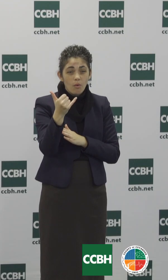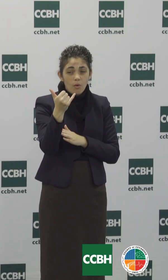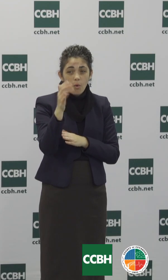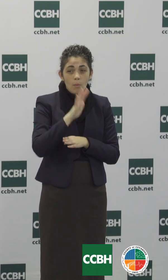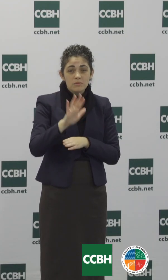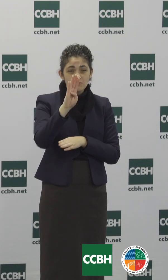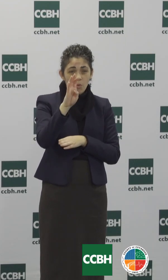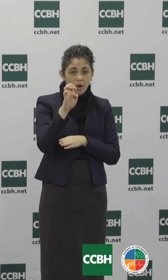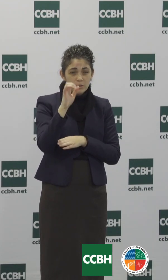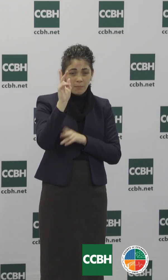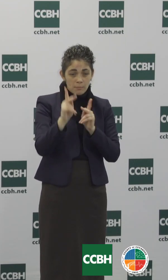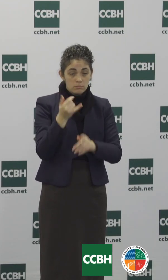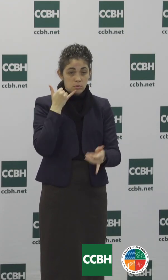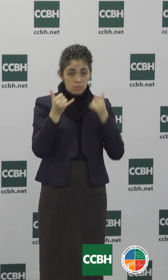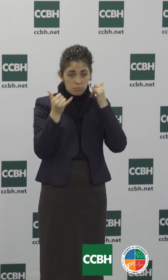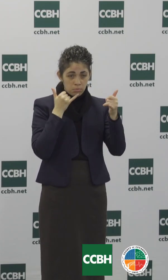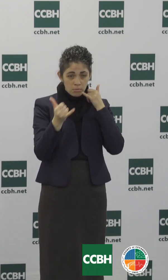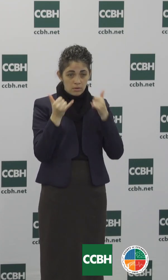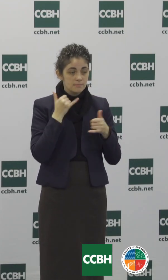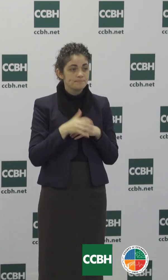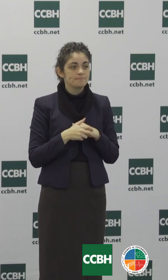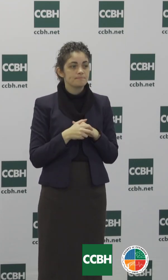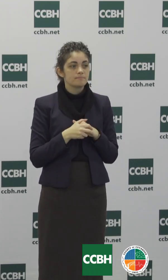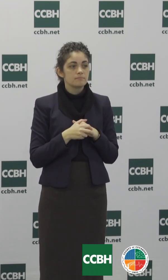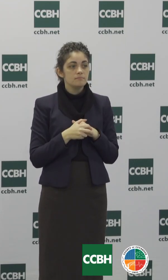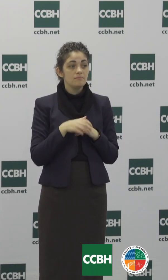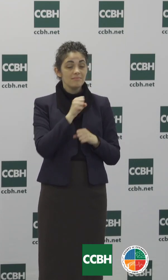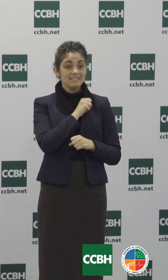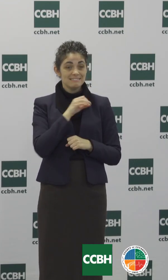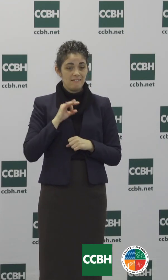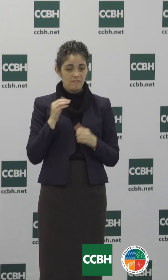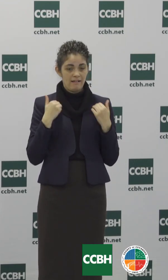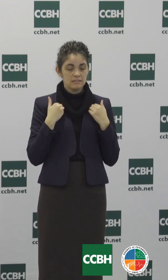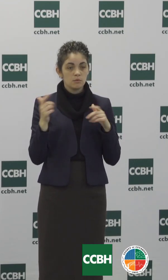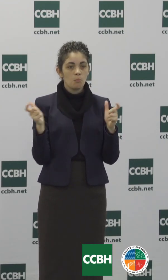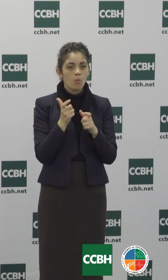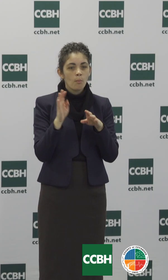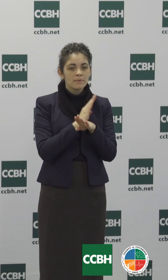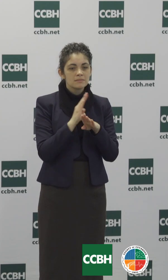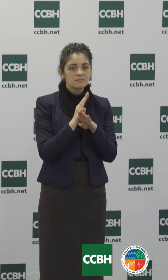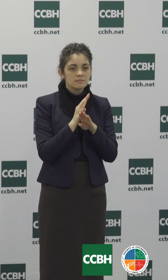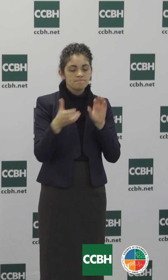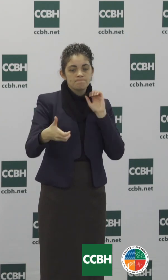small businesses. The center is staffed by our small business partners.